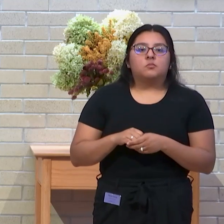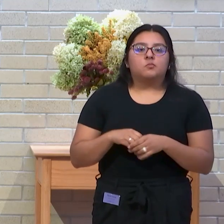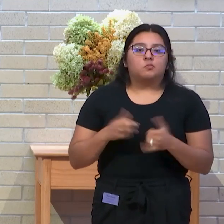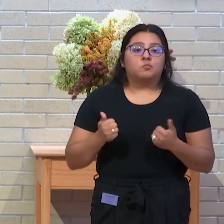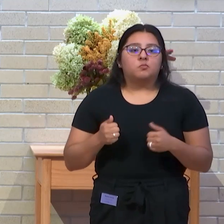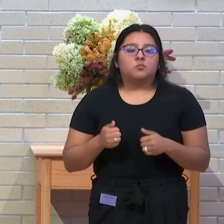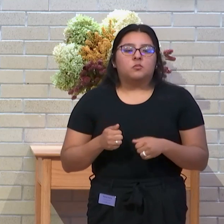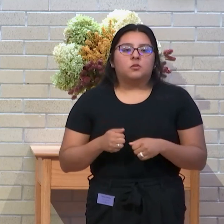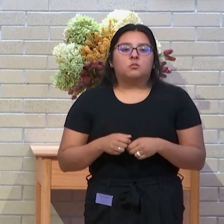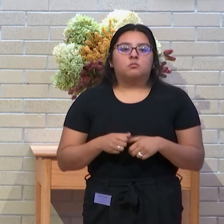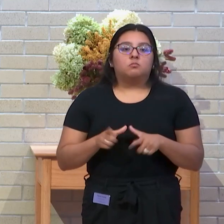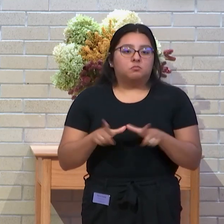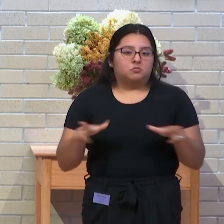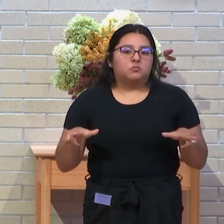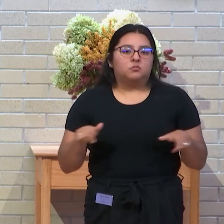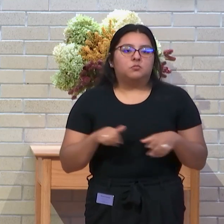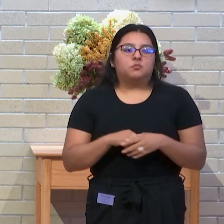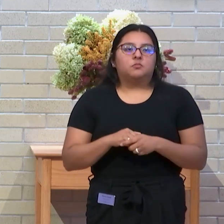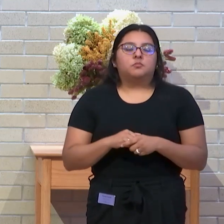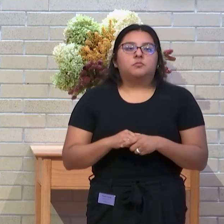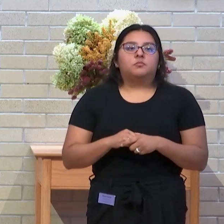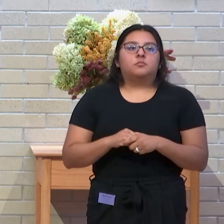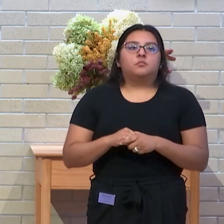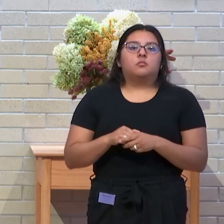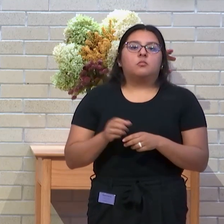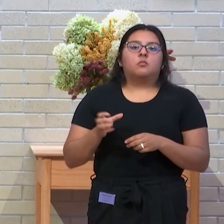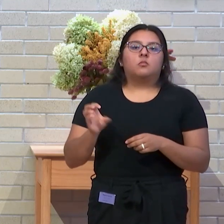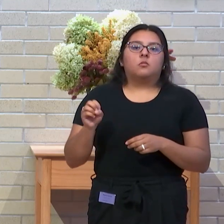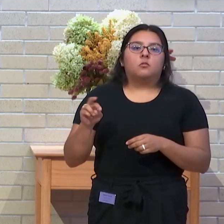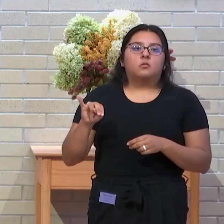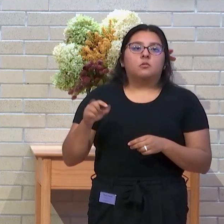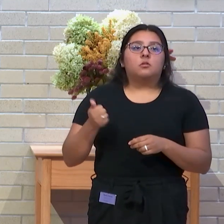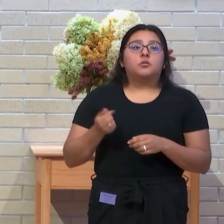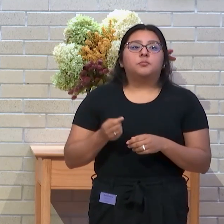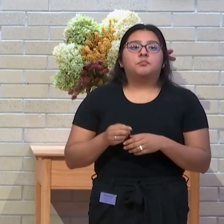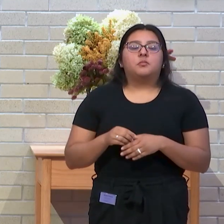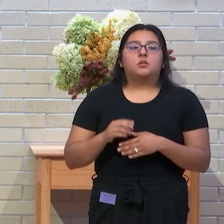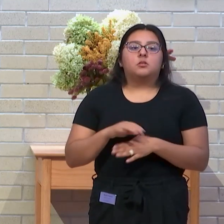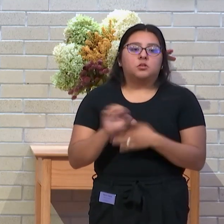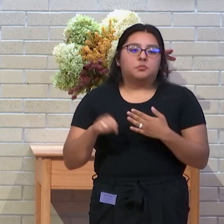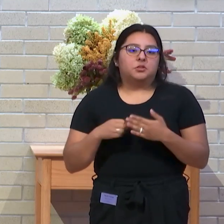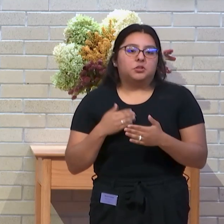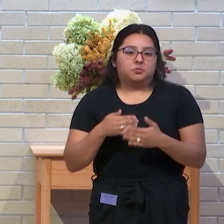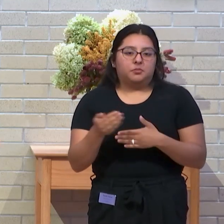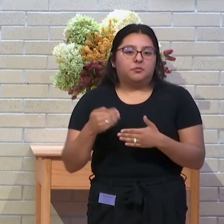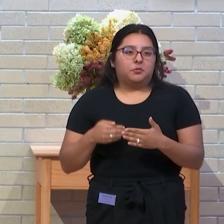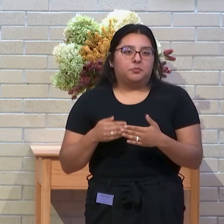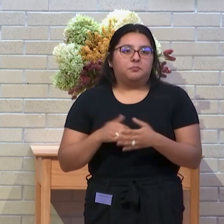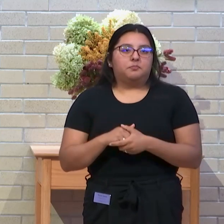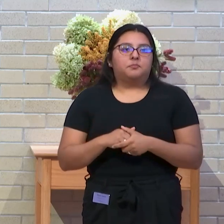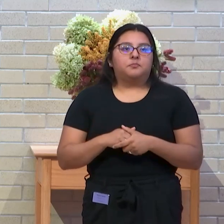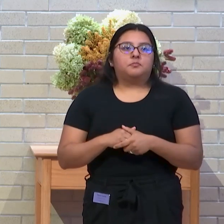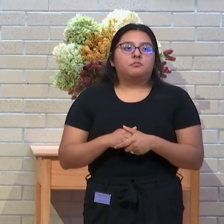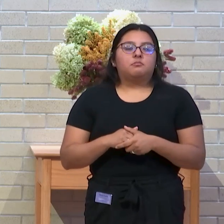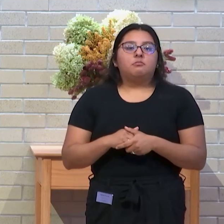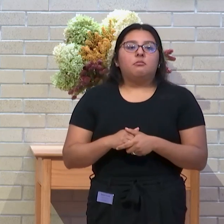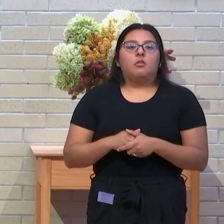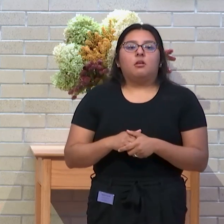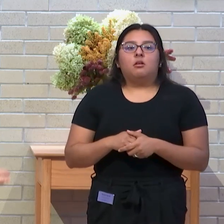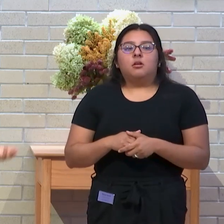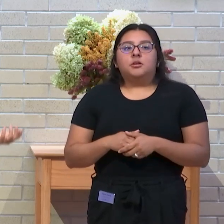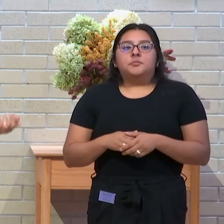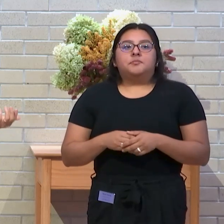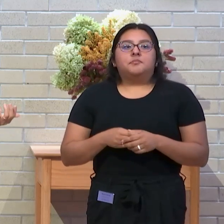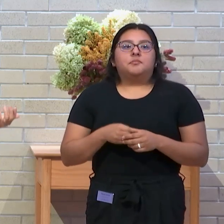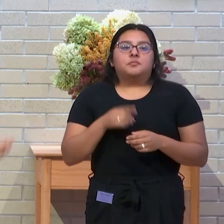before, and we'll have orientation the semester before. So today we're going to talk about